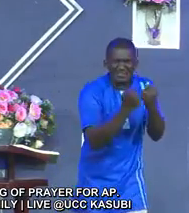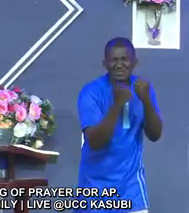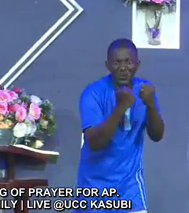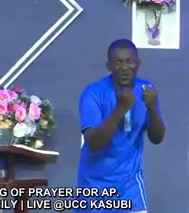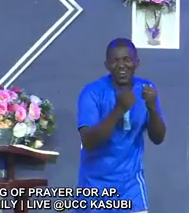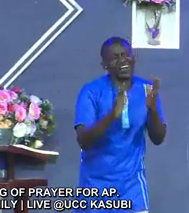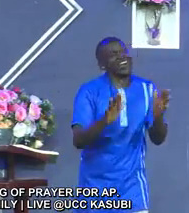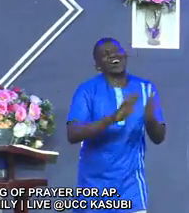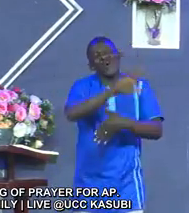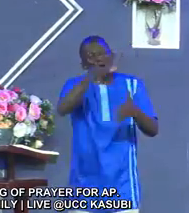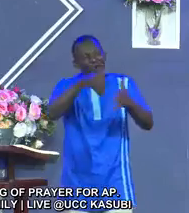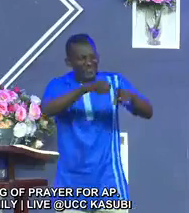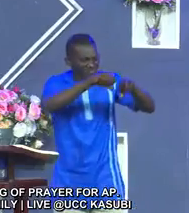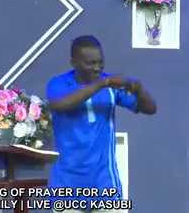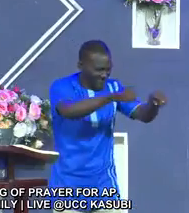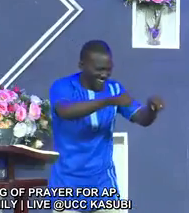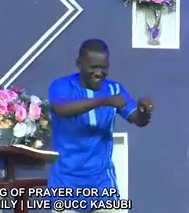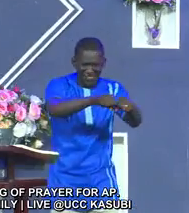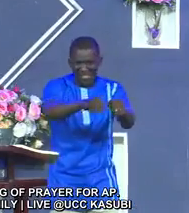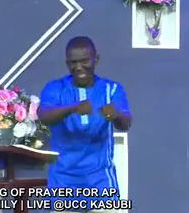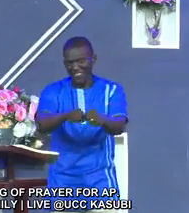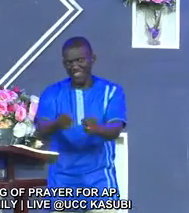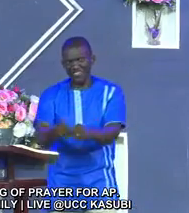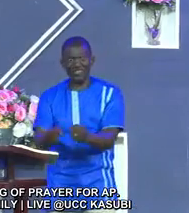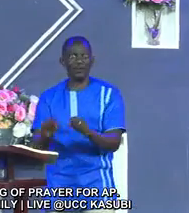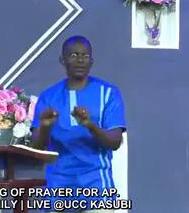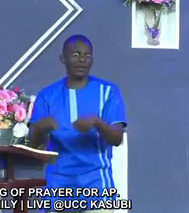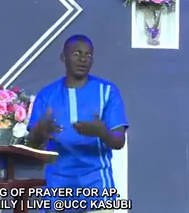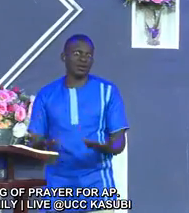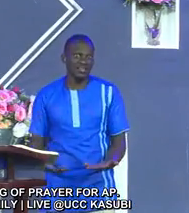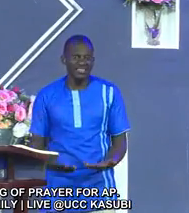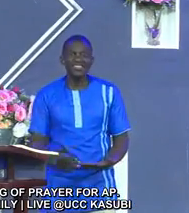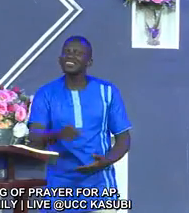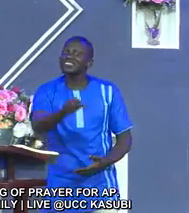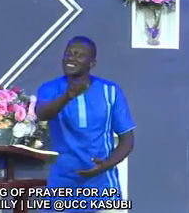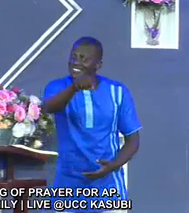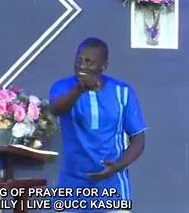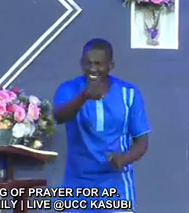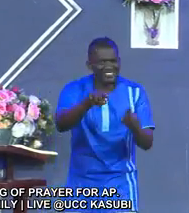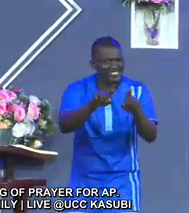you bound. All those things lose.